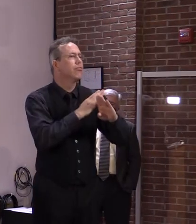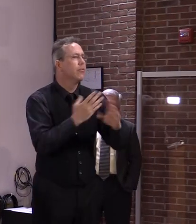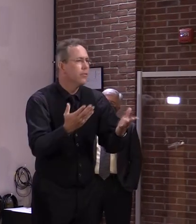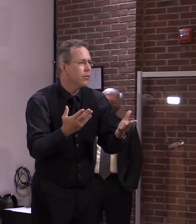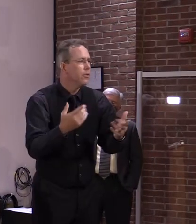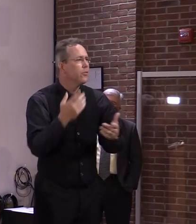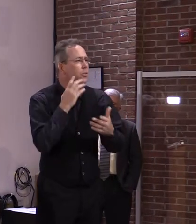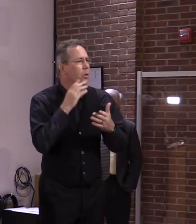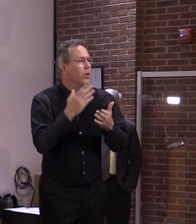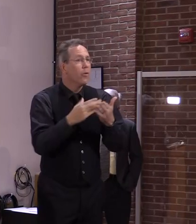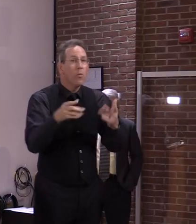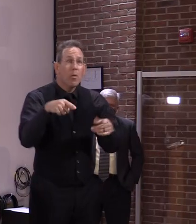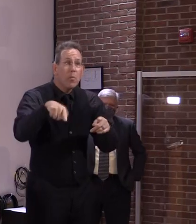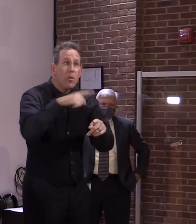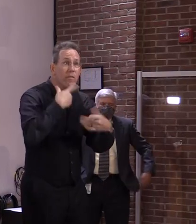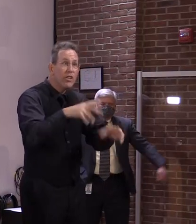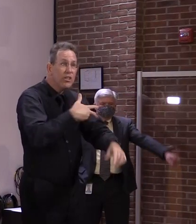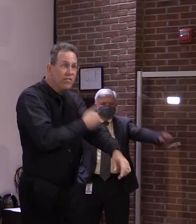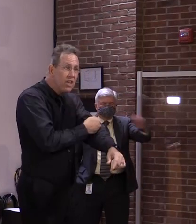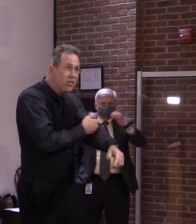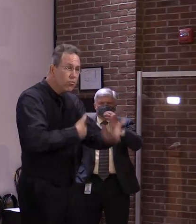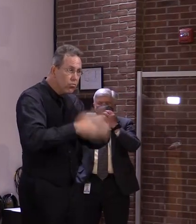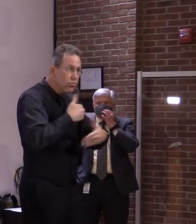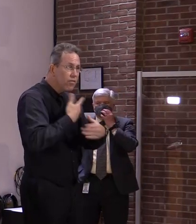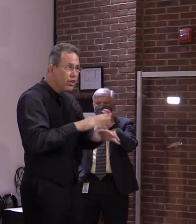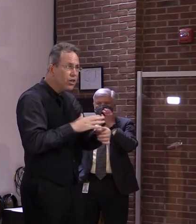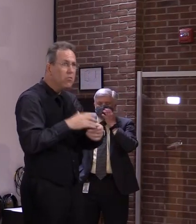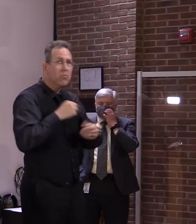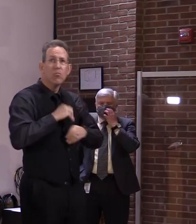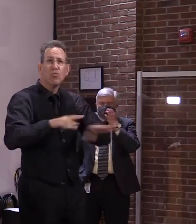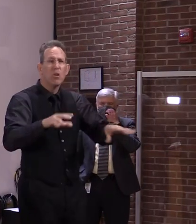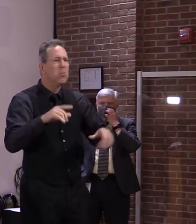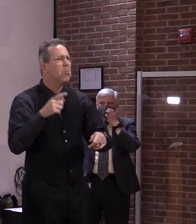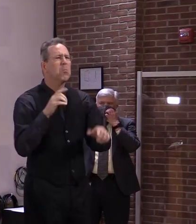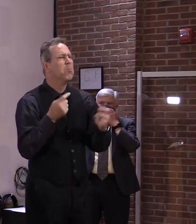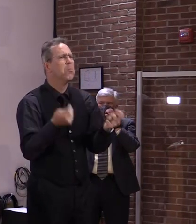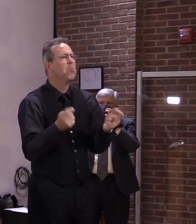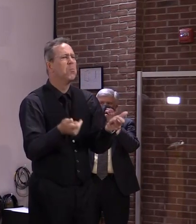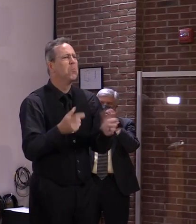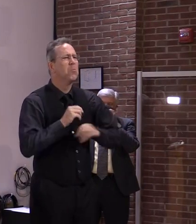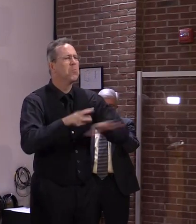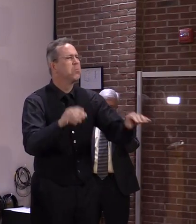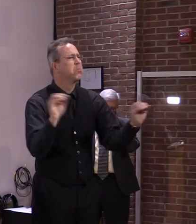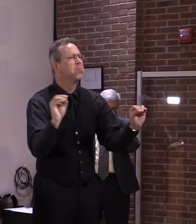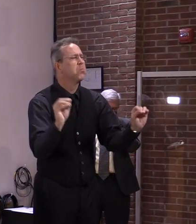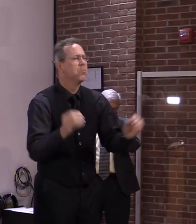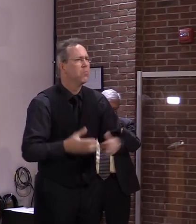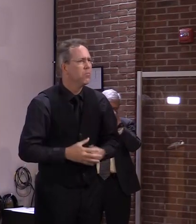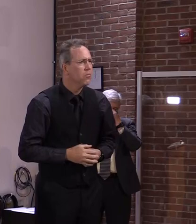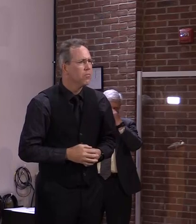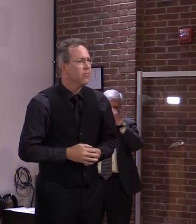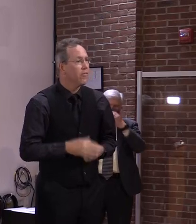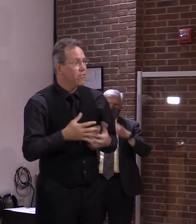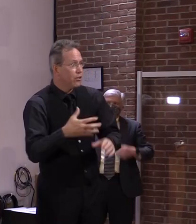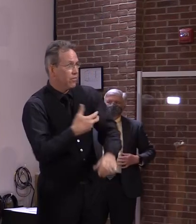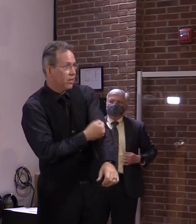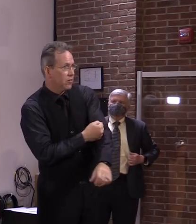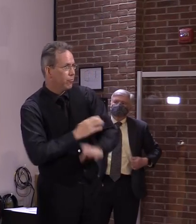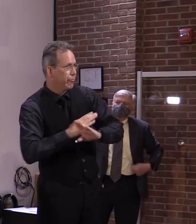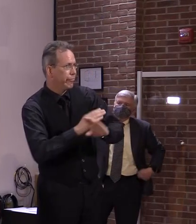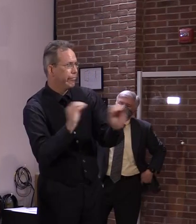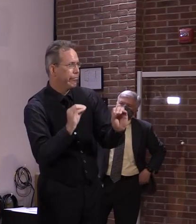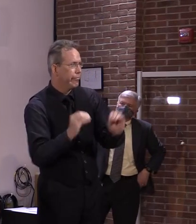when studies are done looking at vaccinated people and repeatedly doing nasal swabbing, you're not